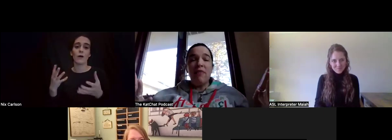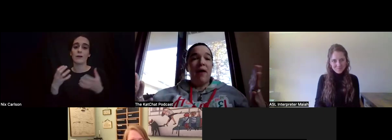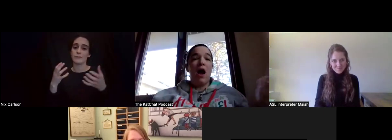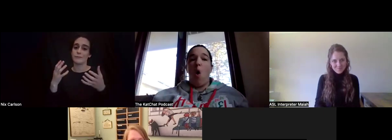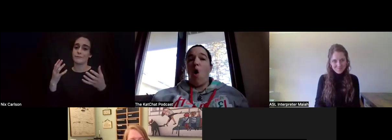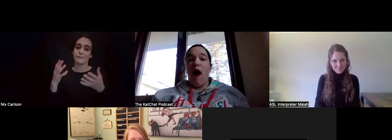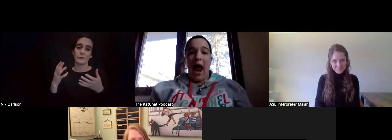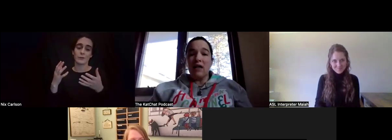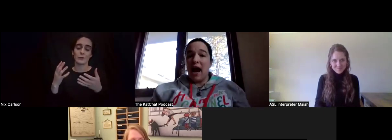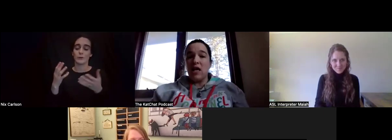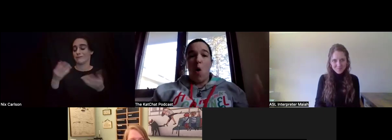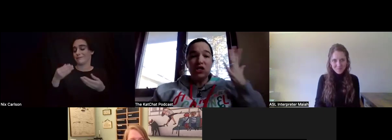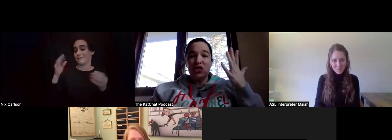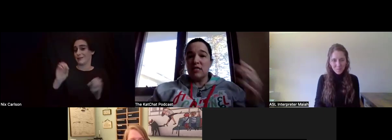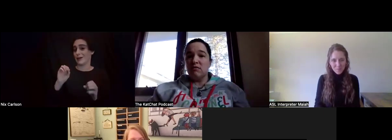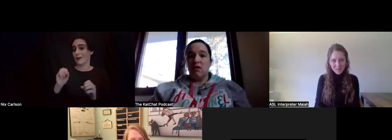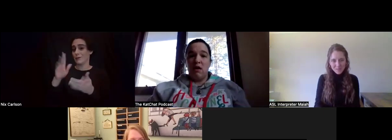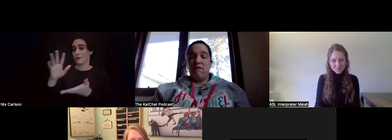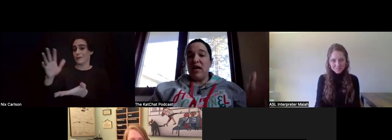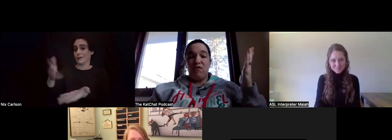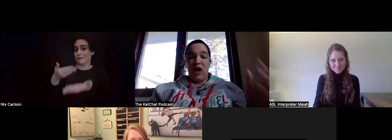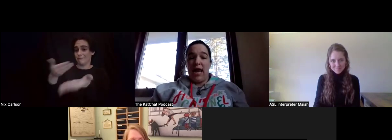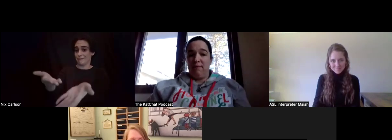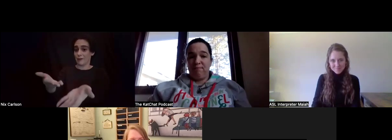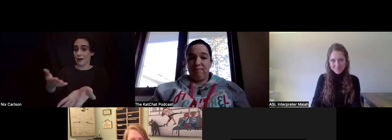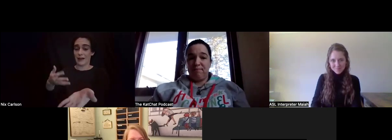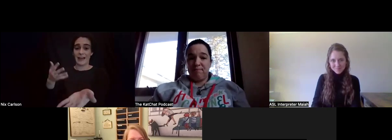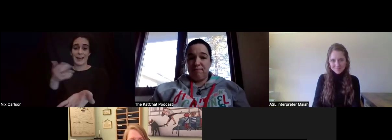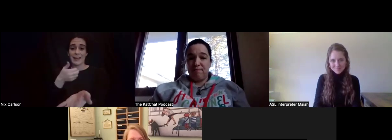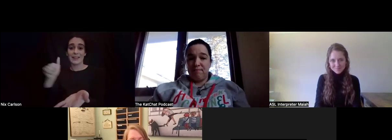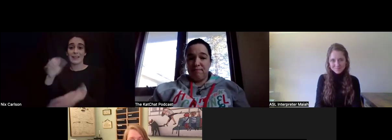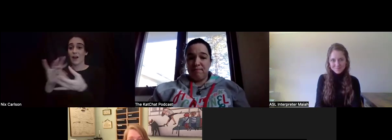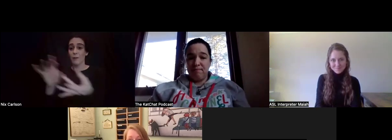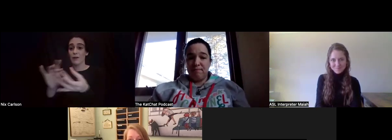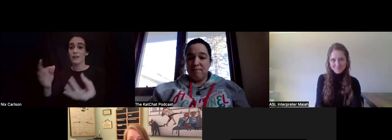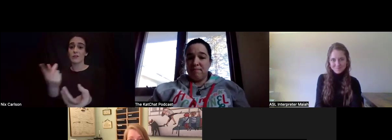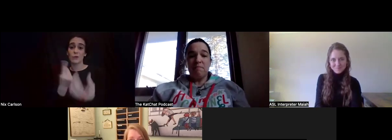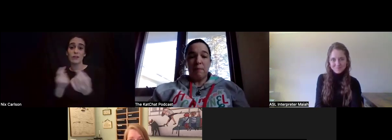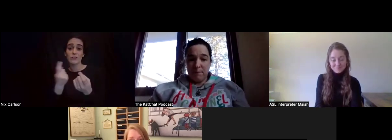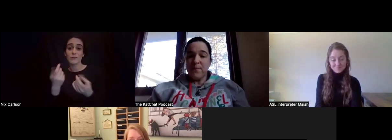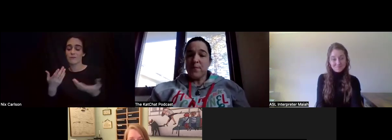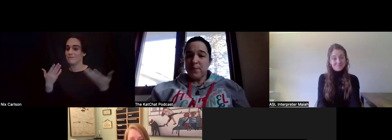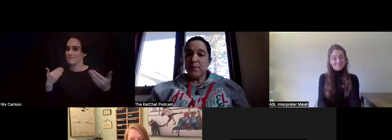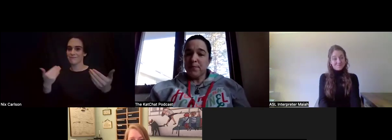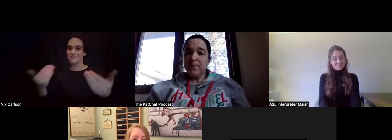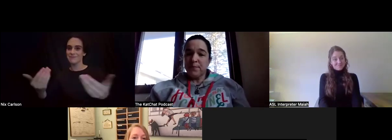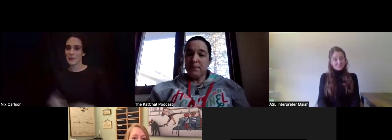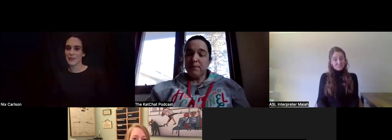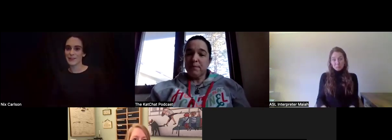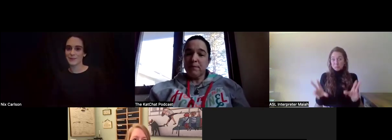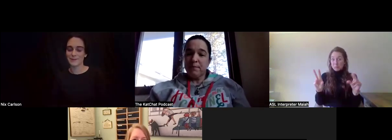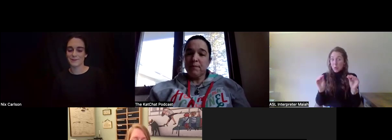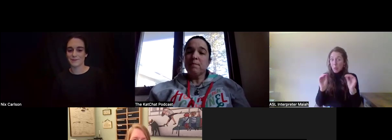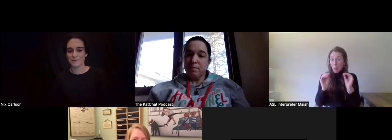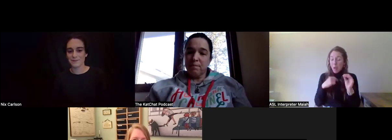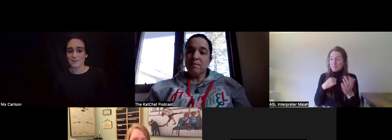on anything or ask any questions, feel free. No, yeah, I'm so delighted to finally